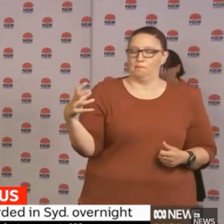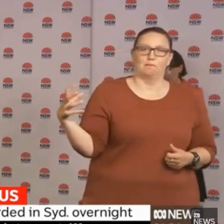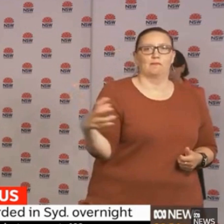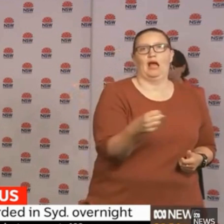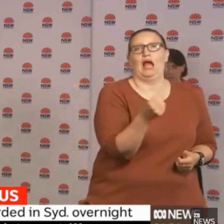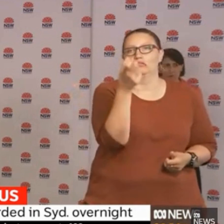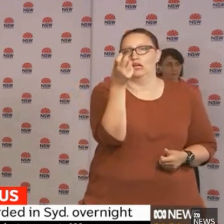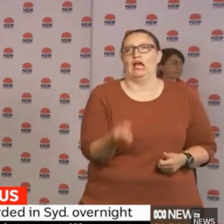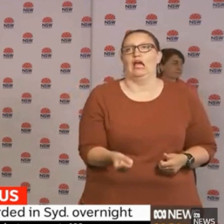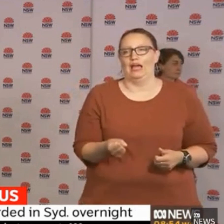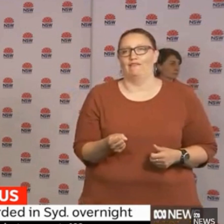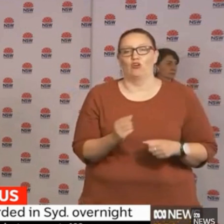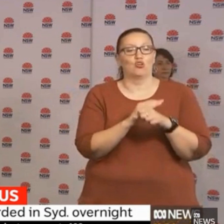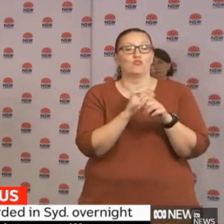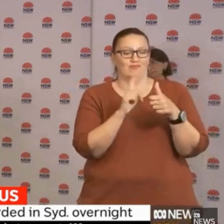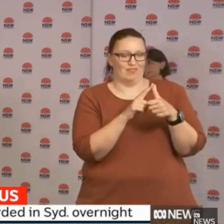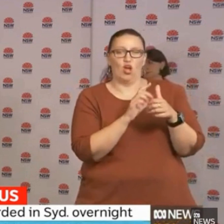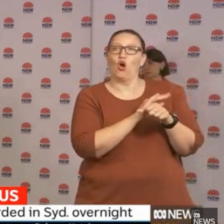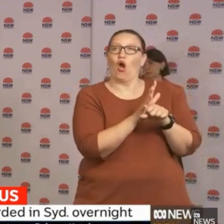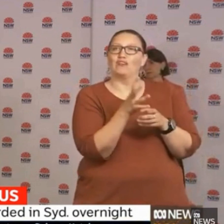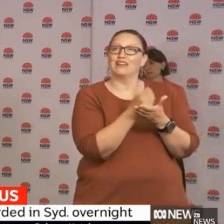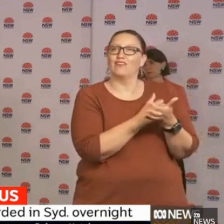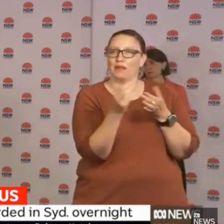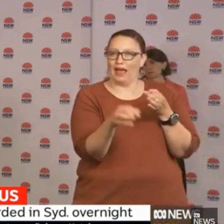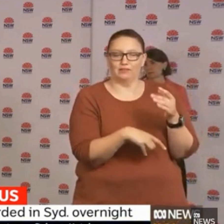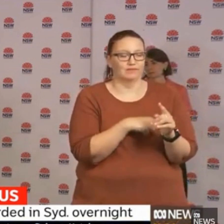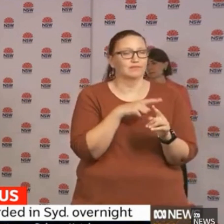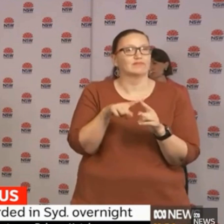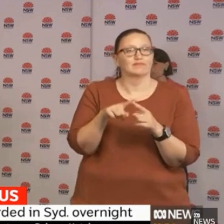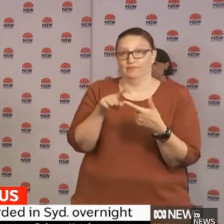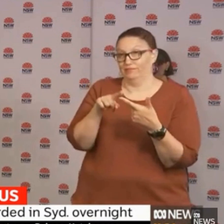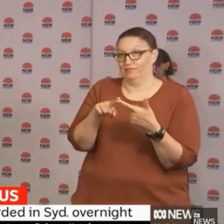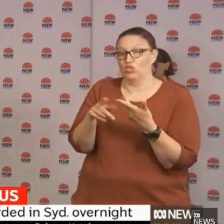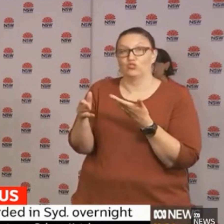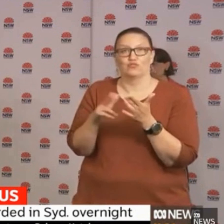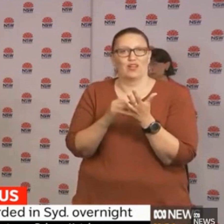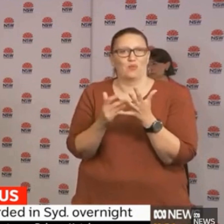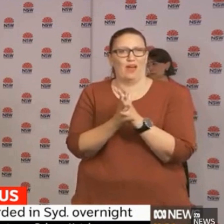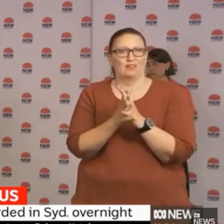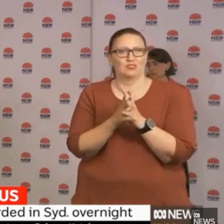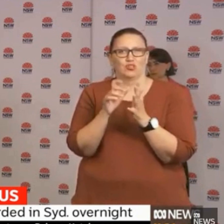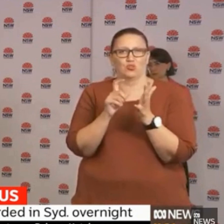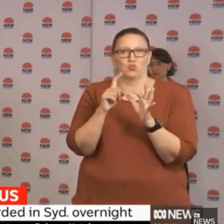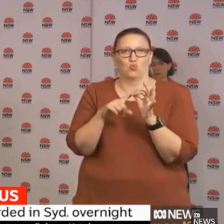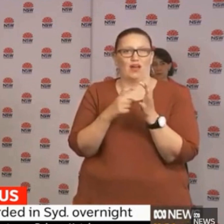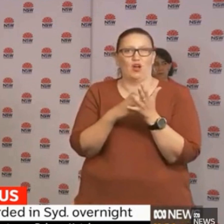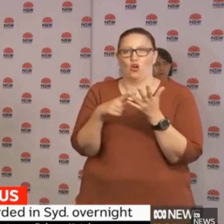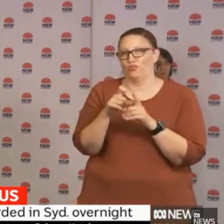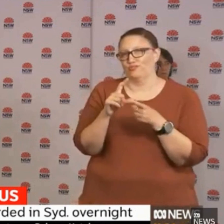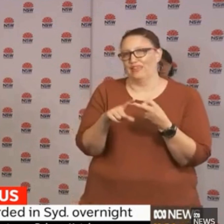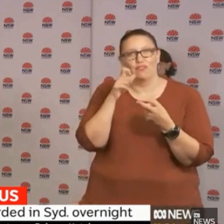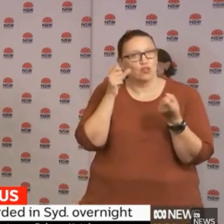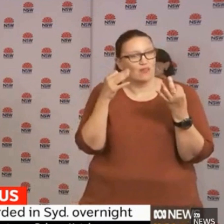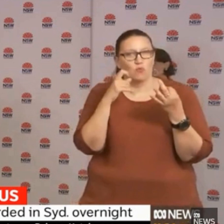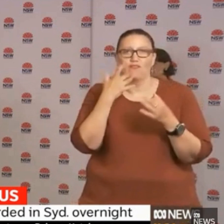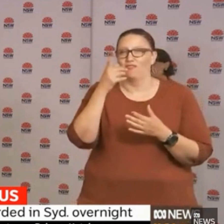a COVID-safe plan, but also have a Service New South Wales app. And if they don't, they